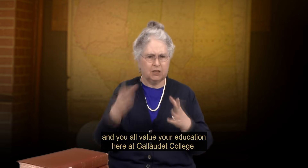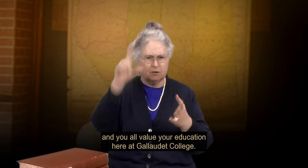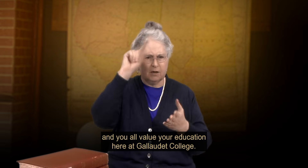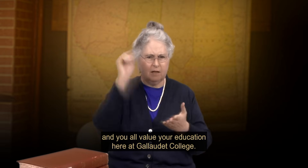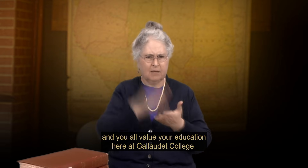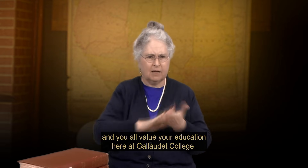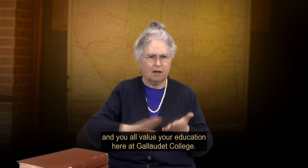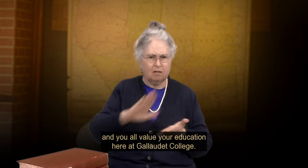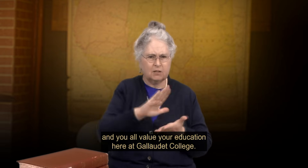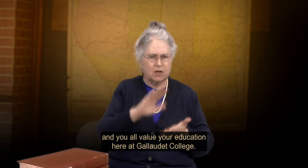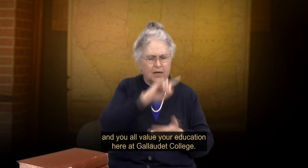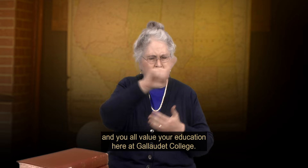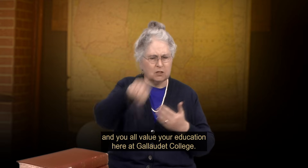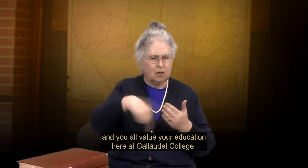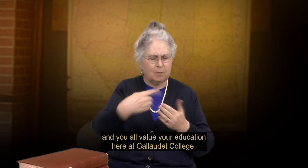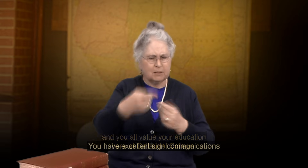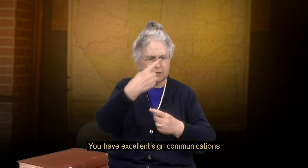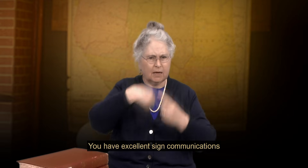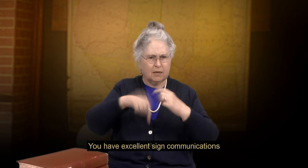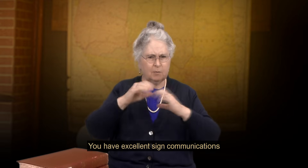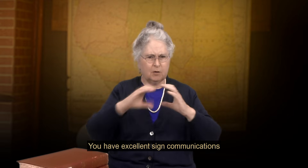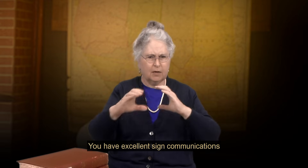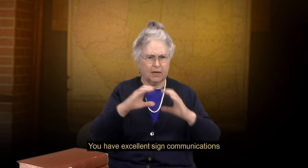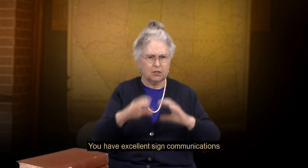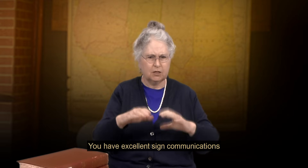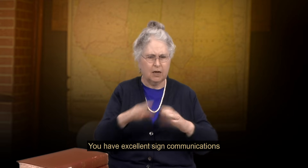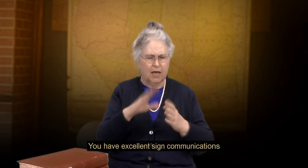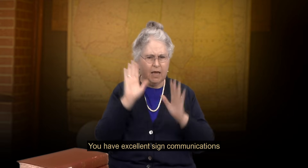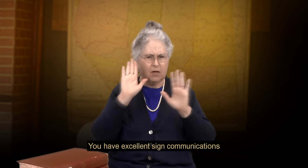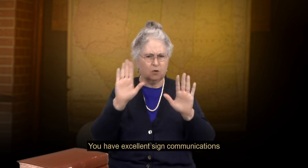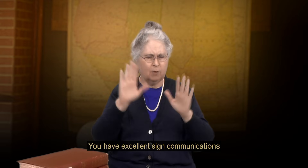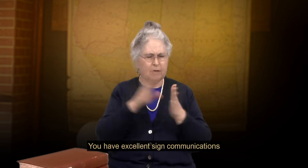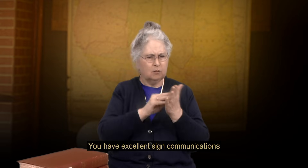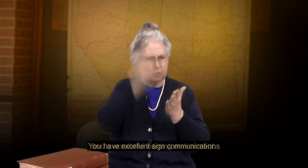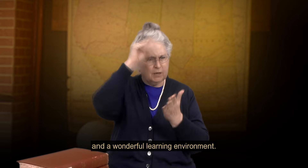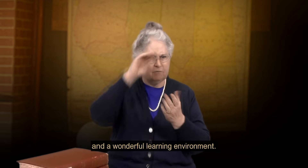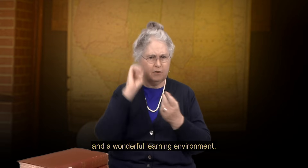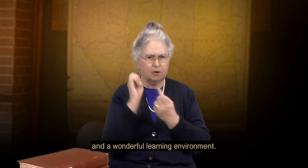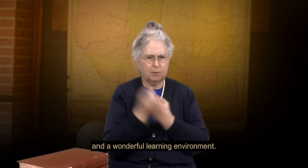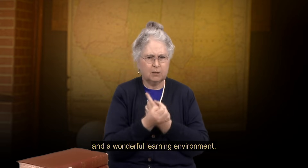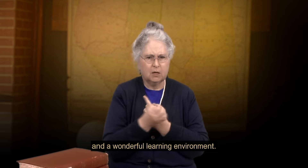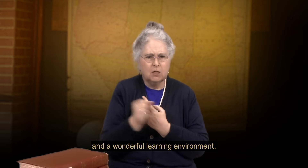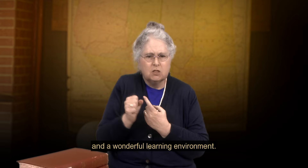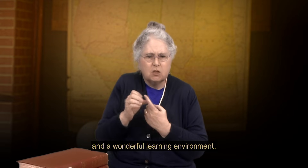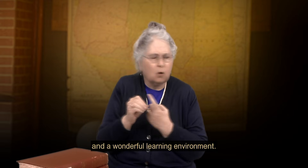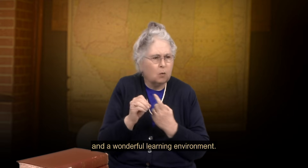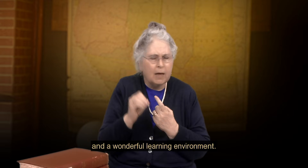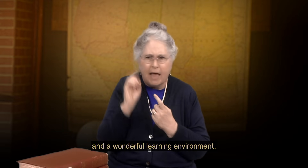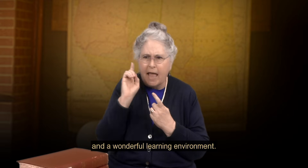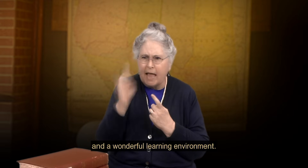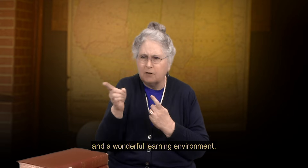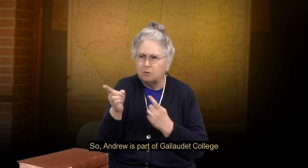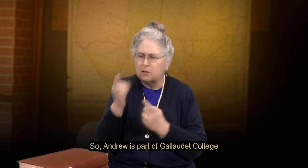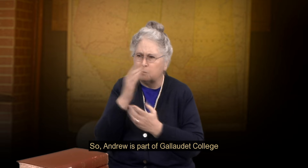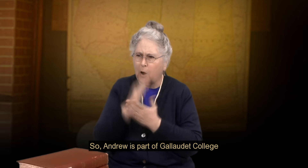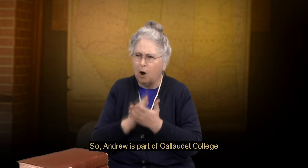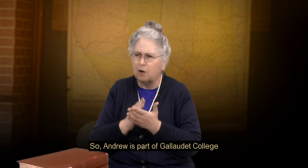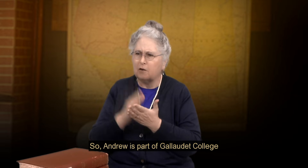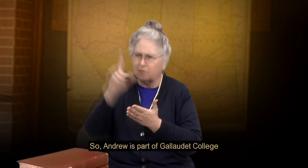education here at Gallaudet College. You have excellent sign communication and a wonderful learning environment. So, Andrew